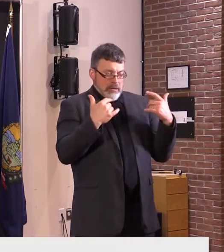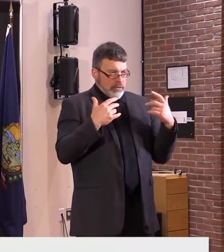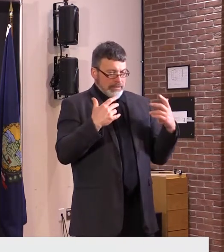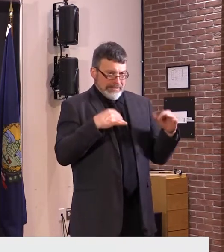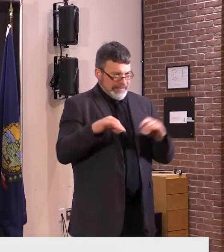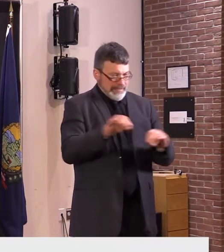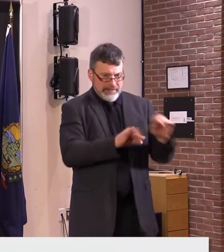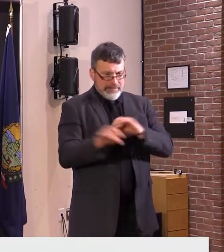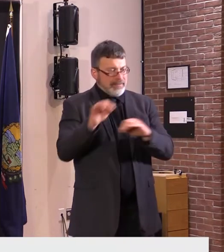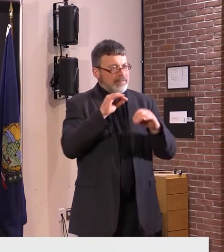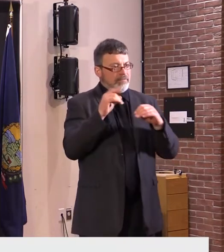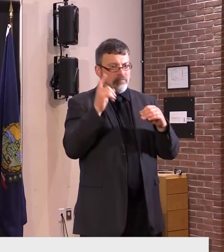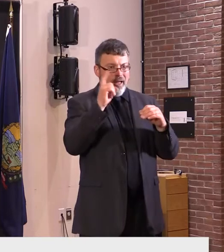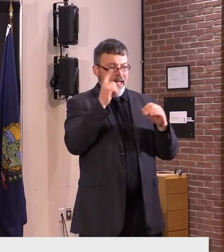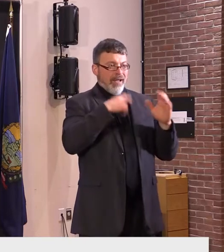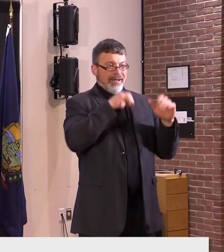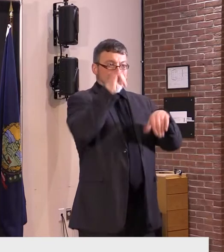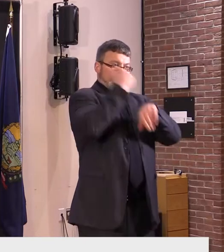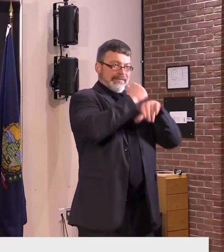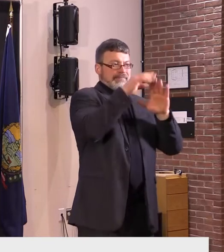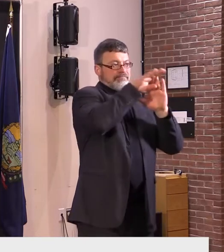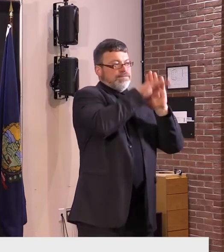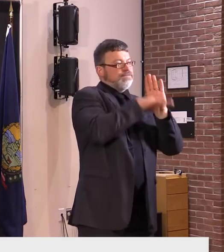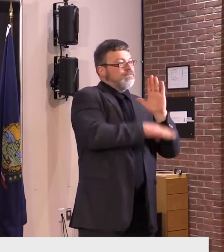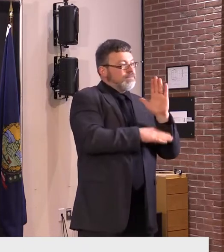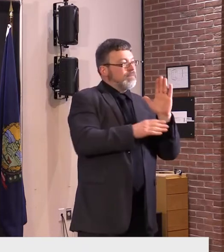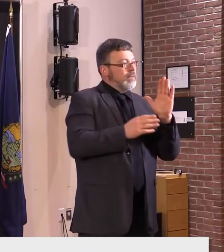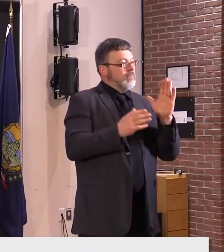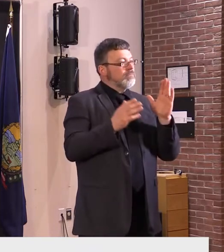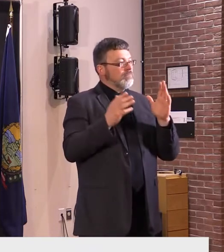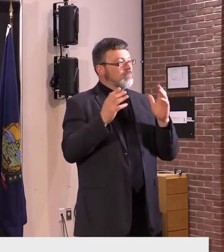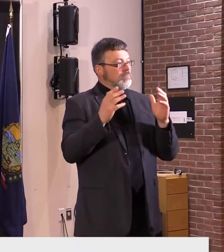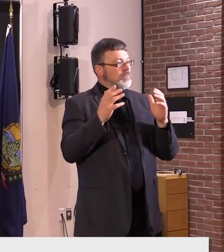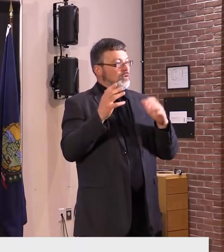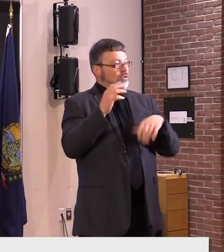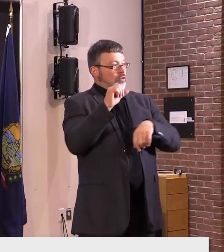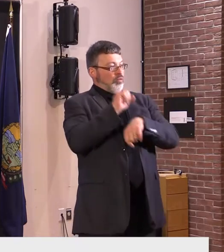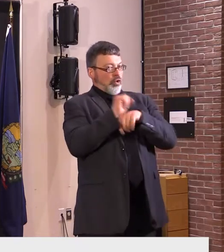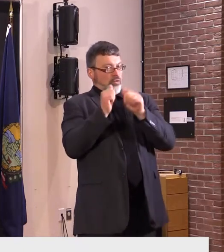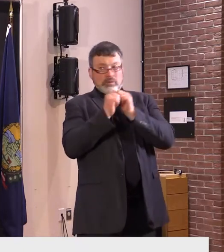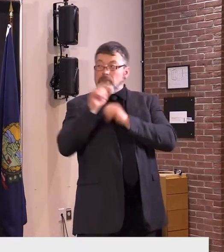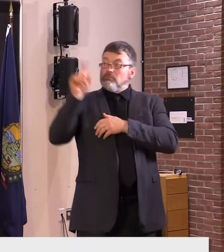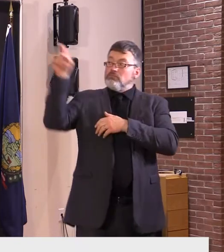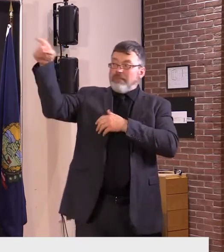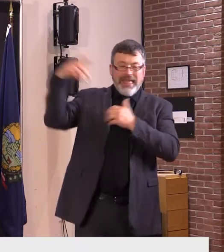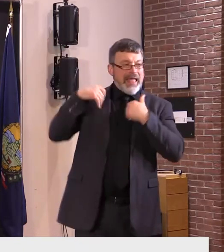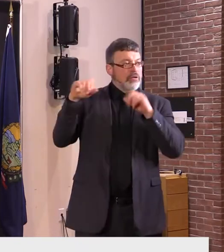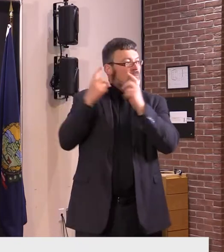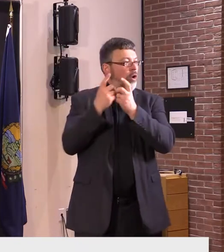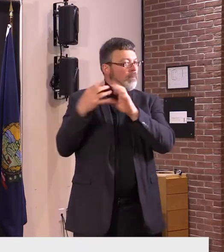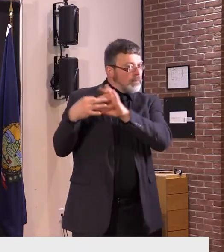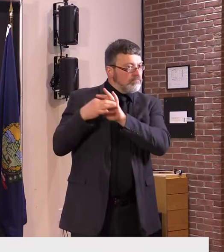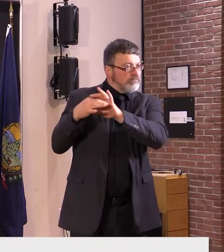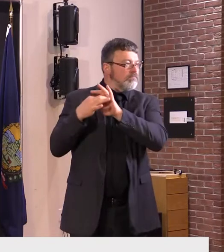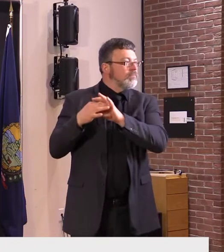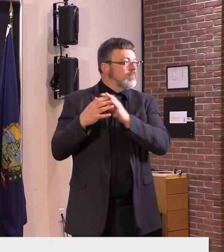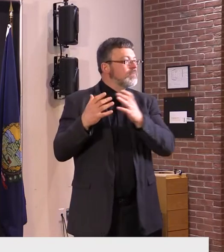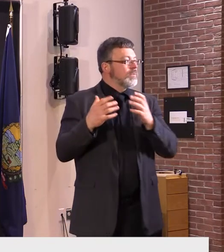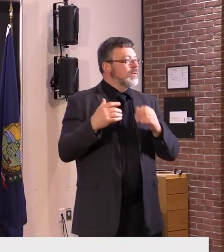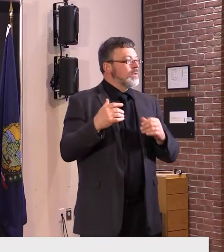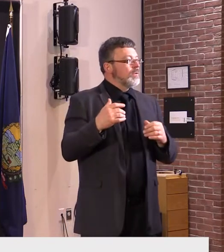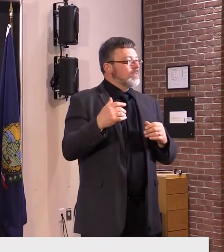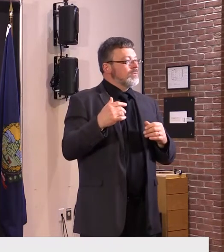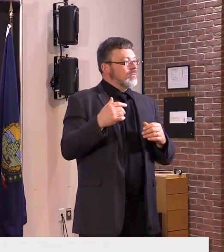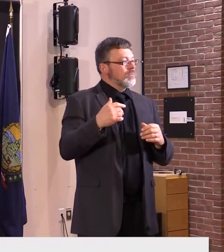department in order to accomplish that. So give us a call, again, 828-3333, and we'll point you in the right direction, or we'll have some